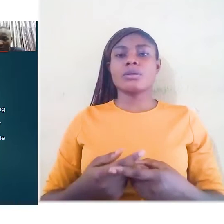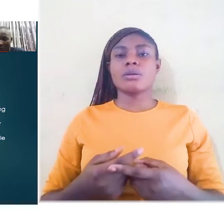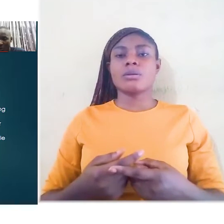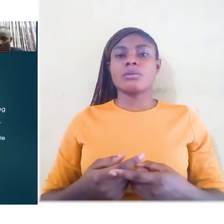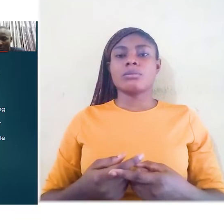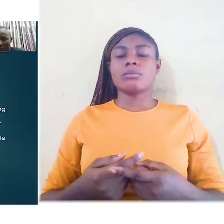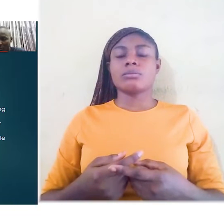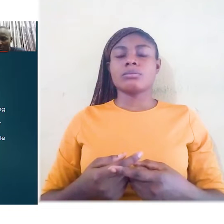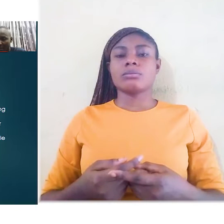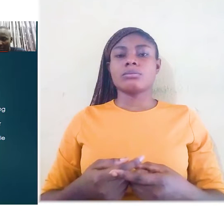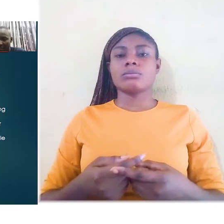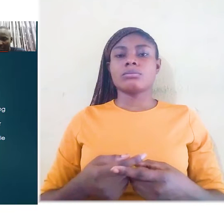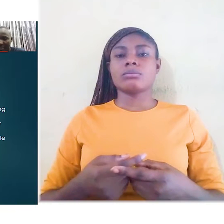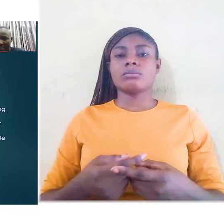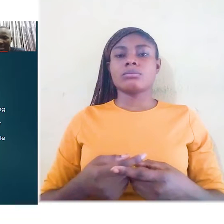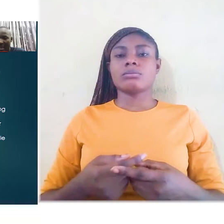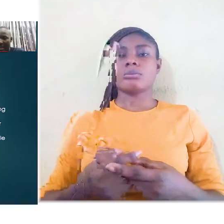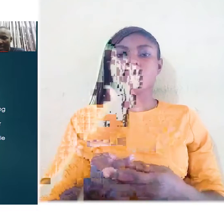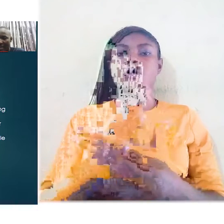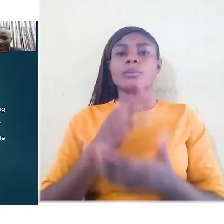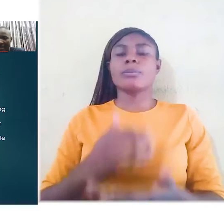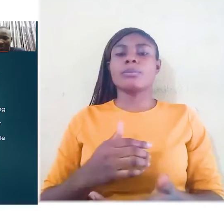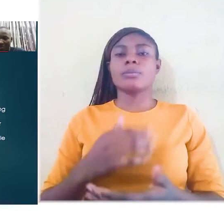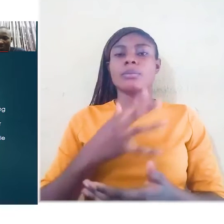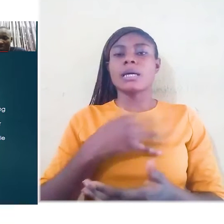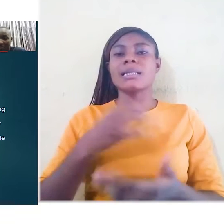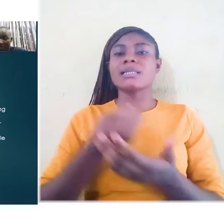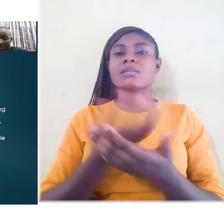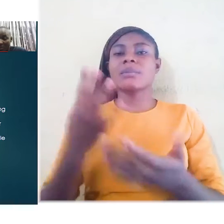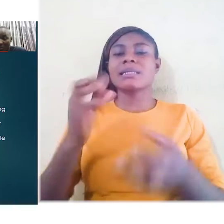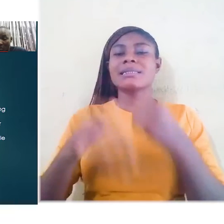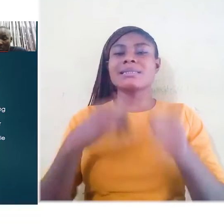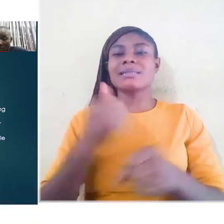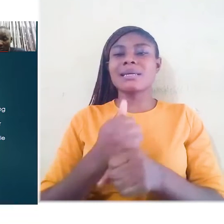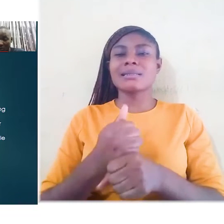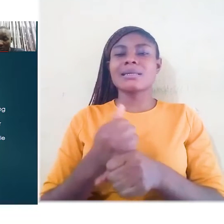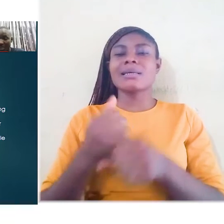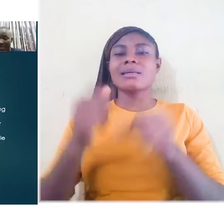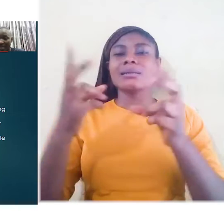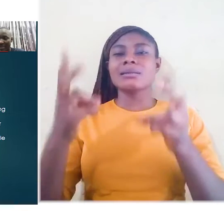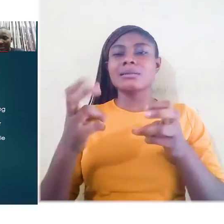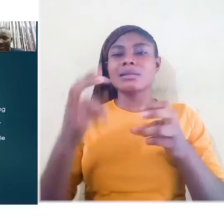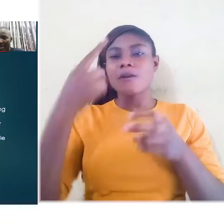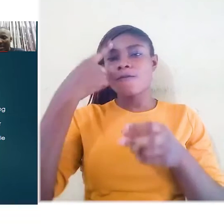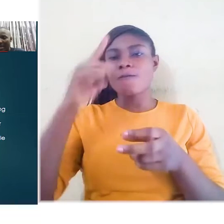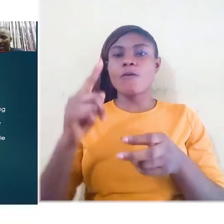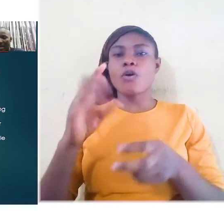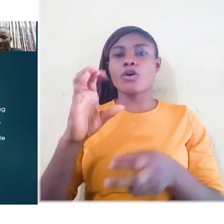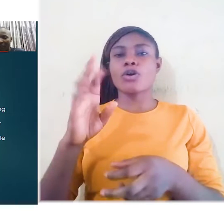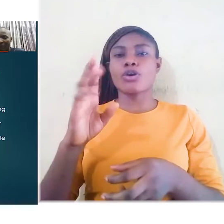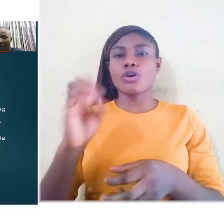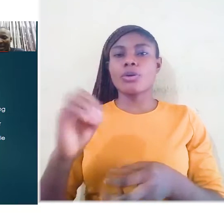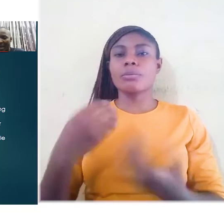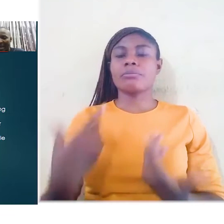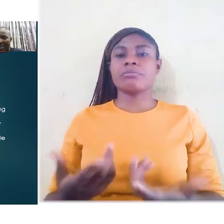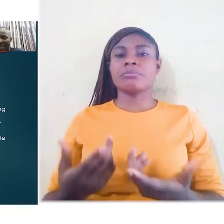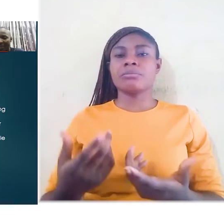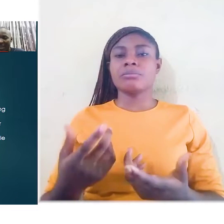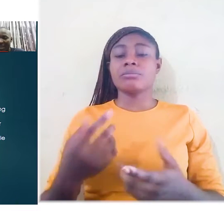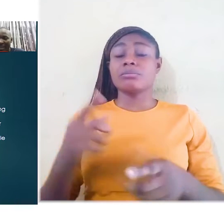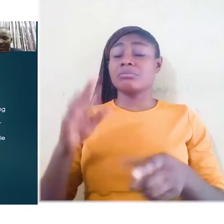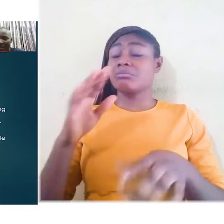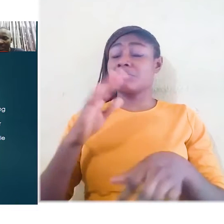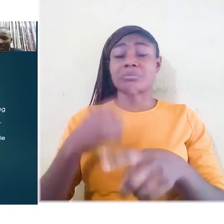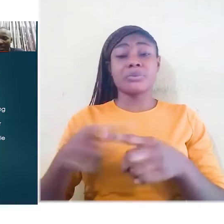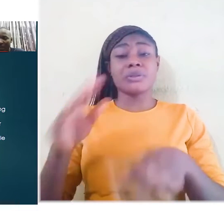for cure to deafness, and most times there is no result to this. At the end of